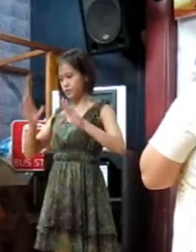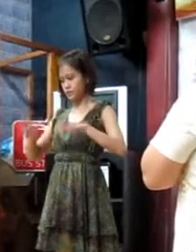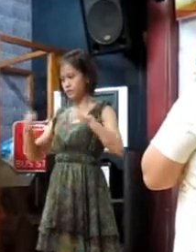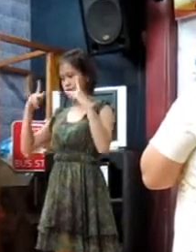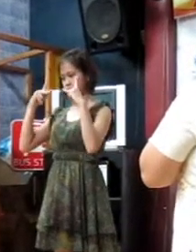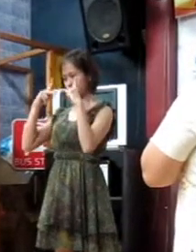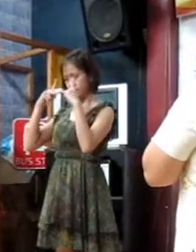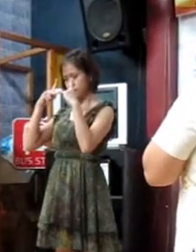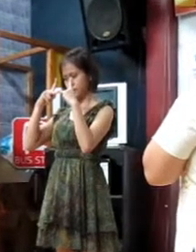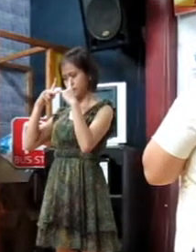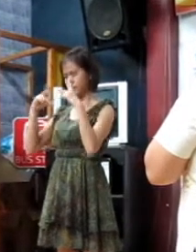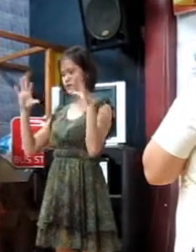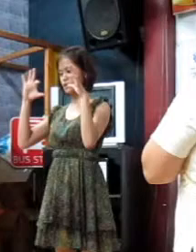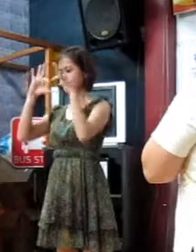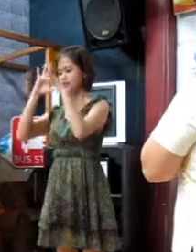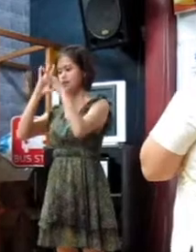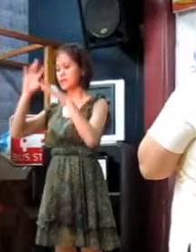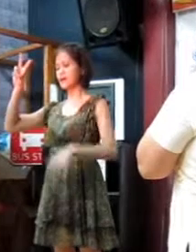British partners